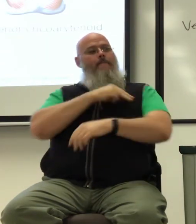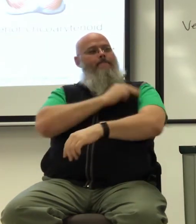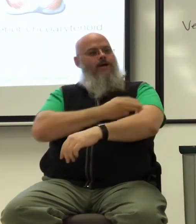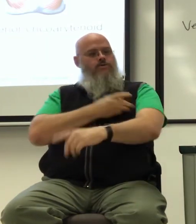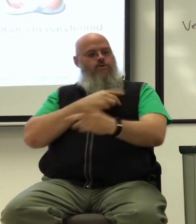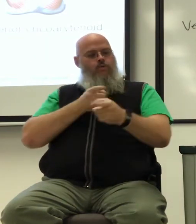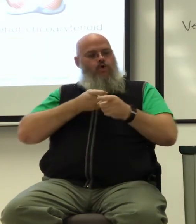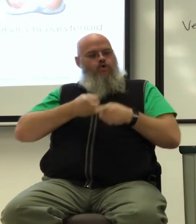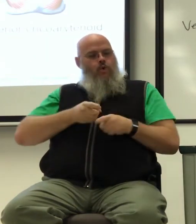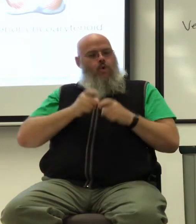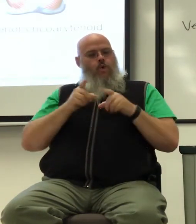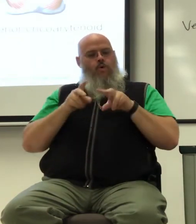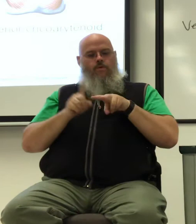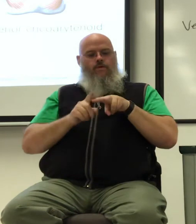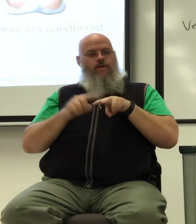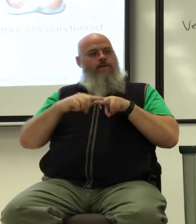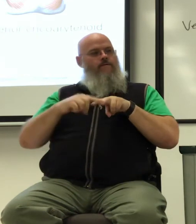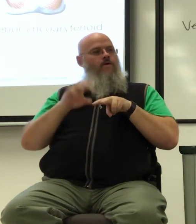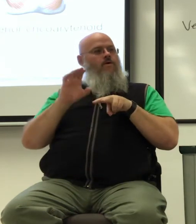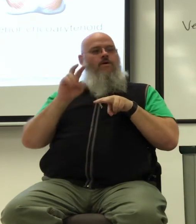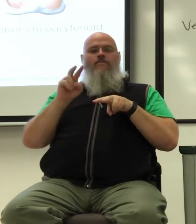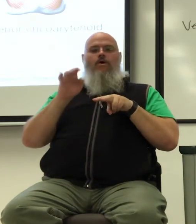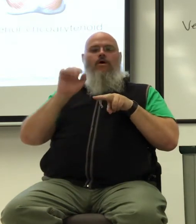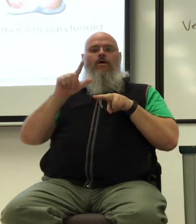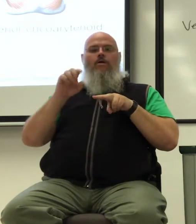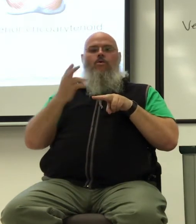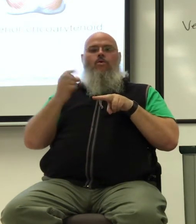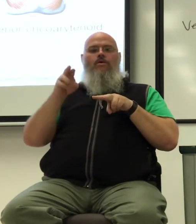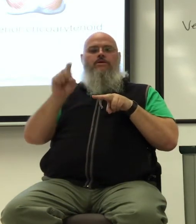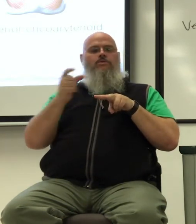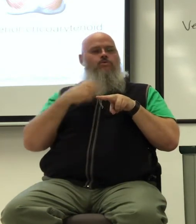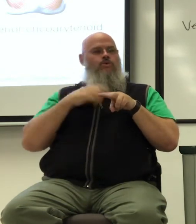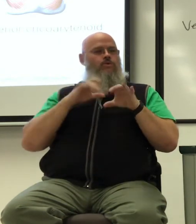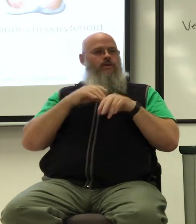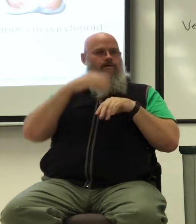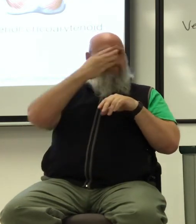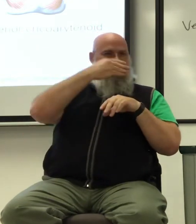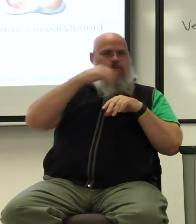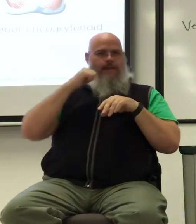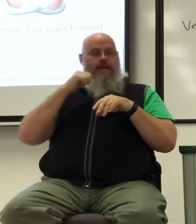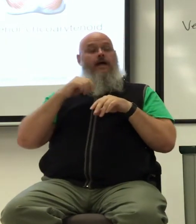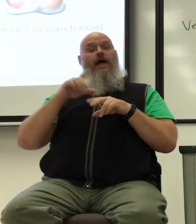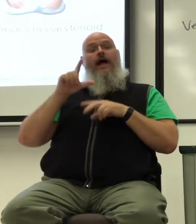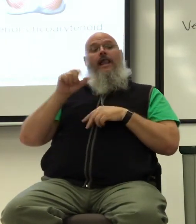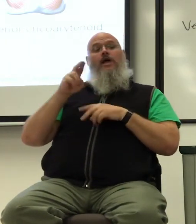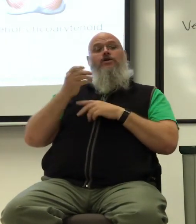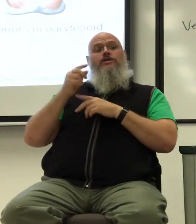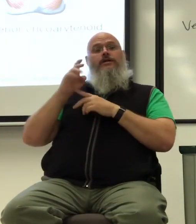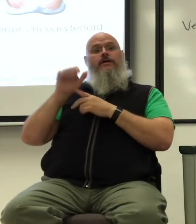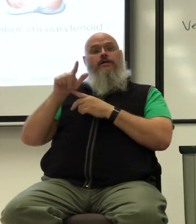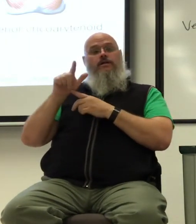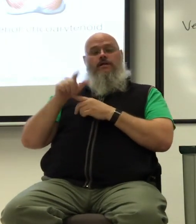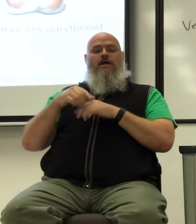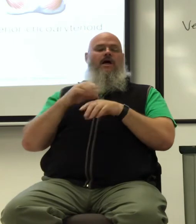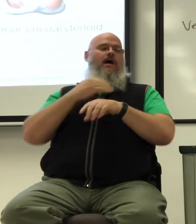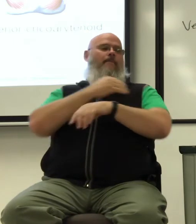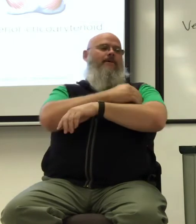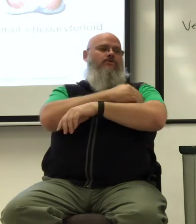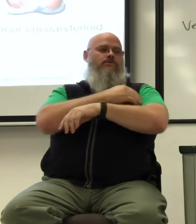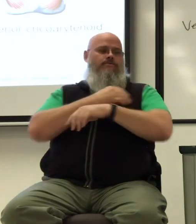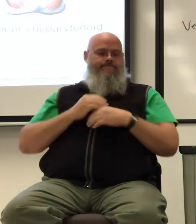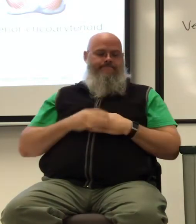the vocal cords. We'll just do one on the front and one on the back. So these are laryngeal muscles.